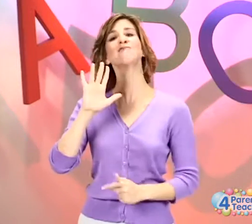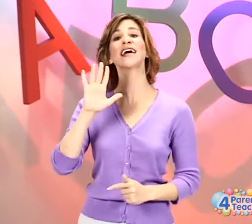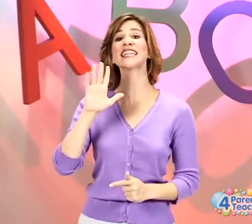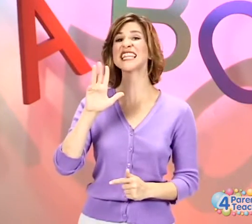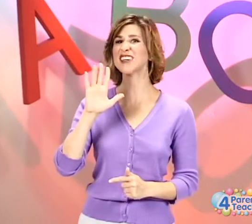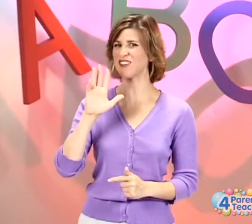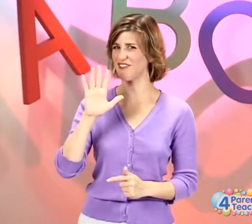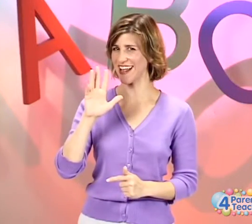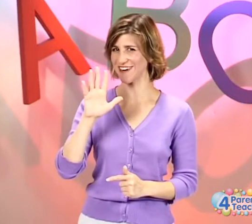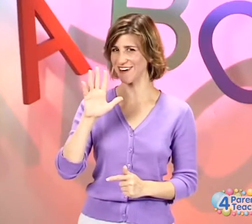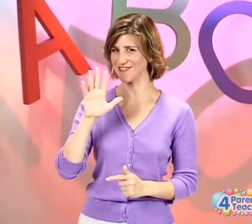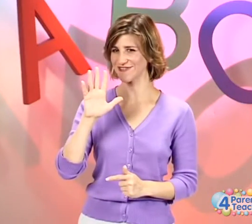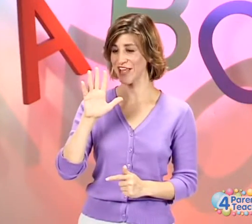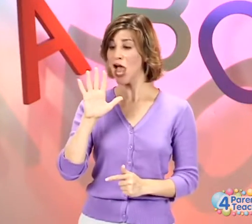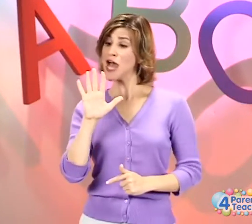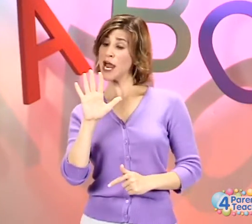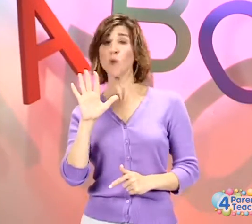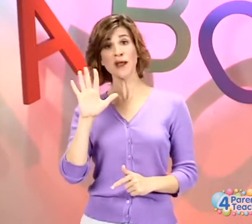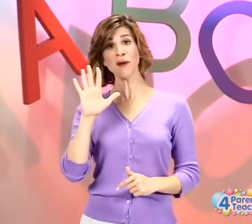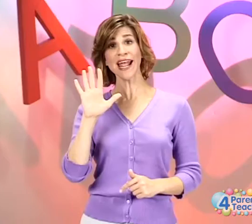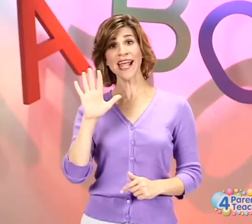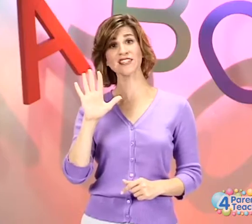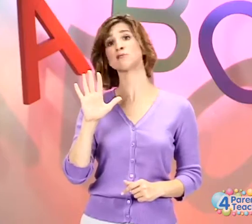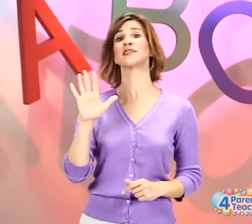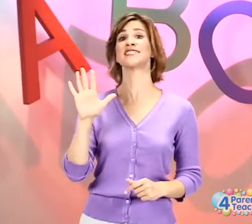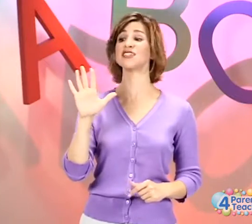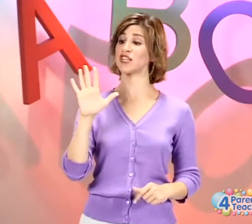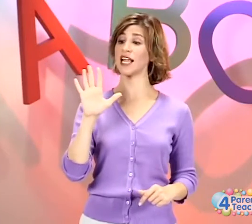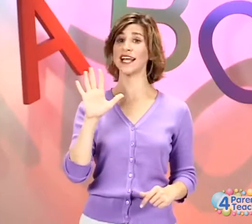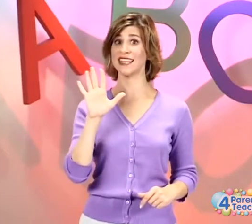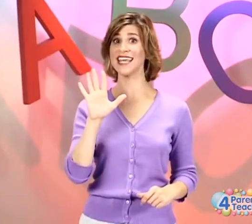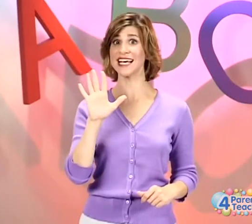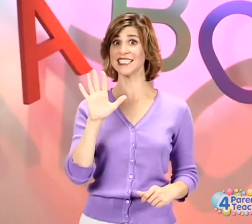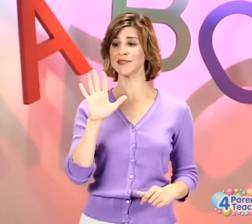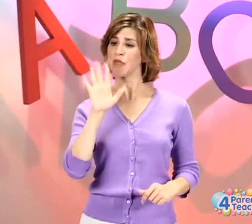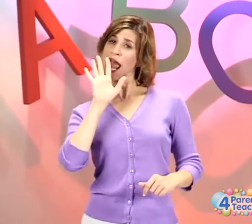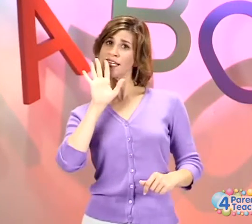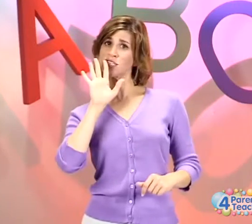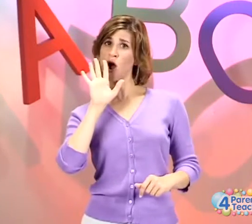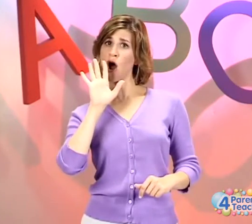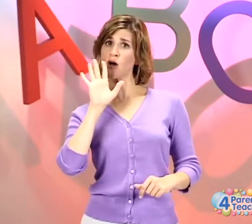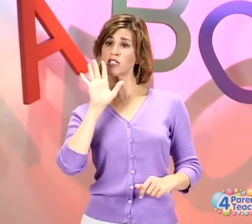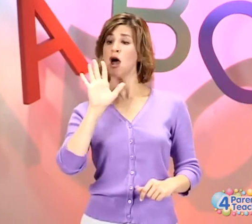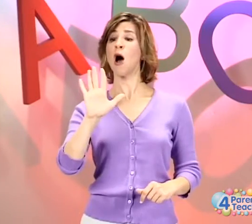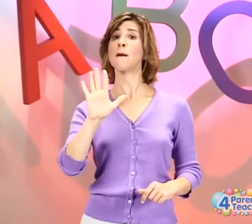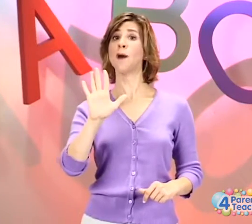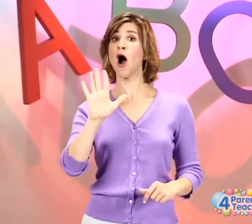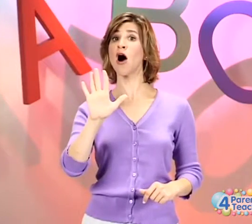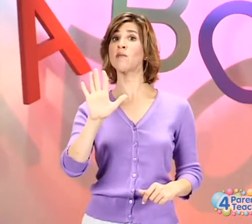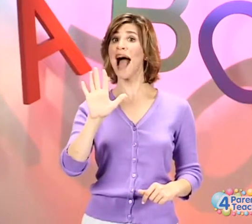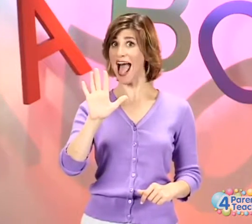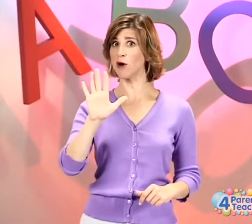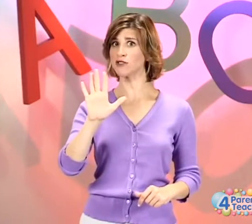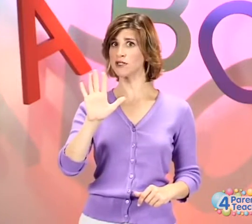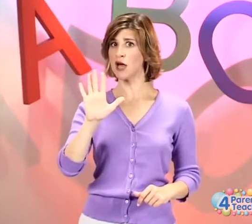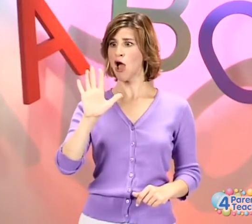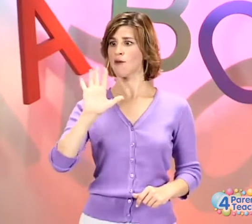my little finger. Now when my hand is positioned like this, it's called palm out. But